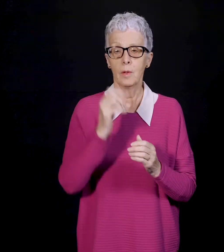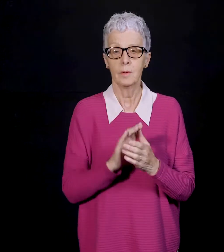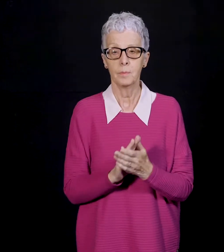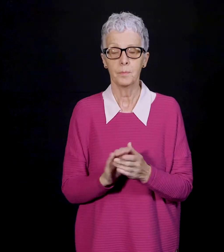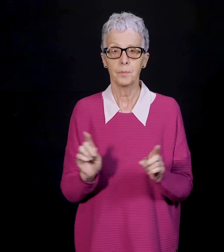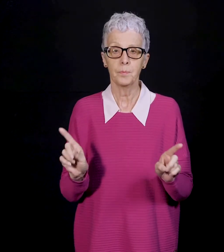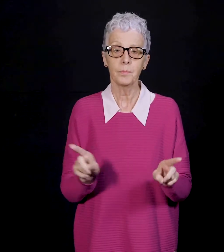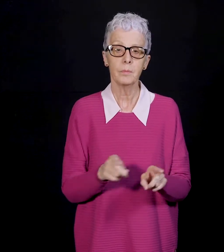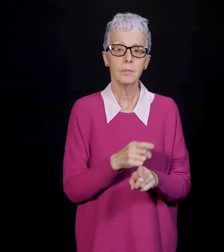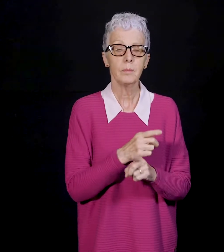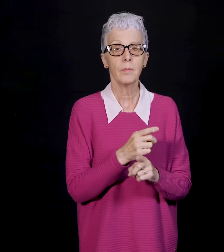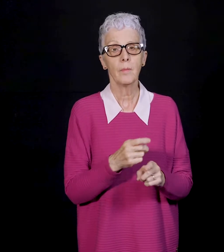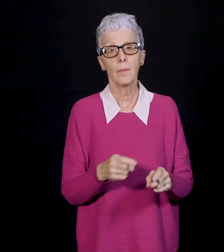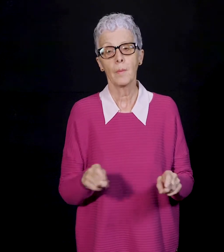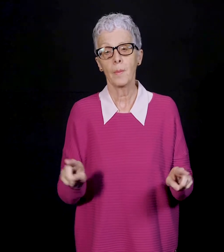See, there's nothing worth more.